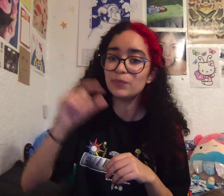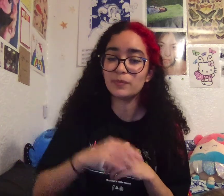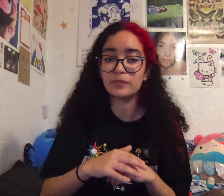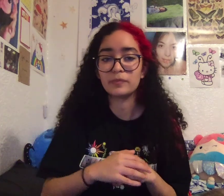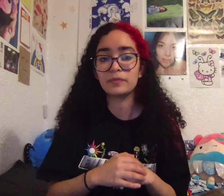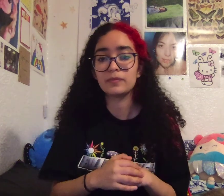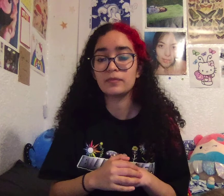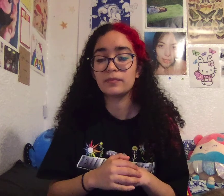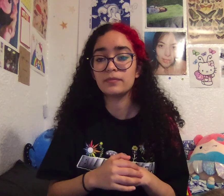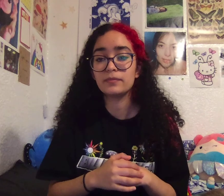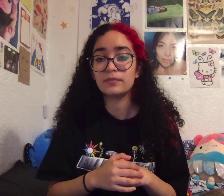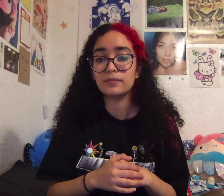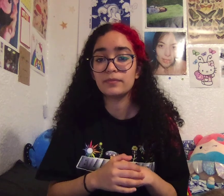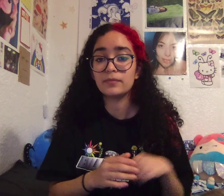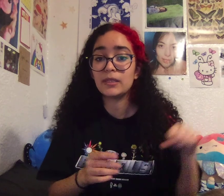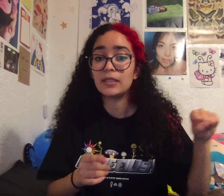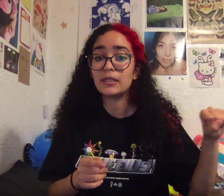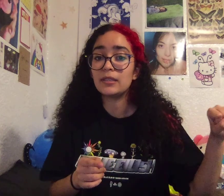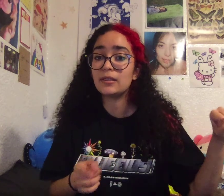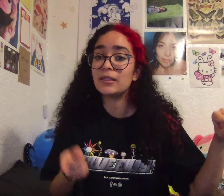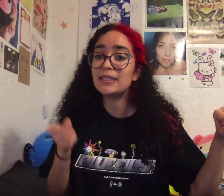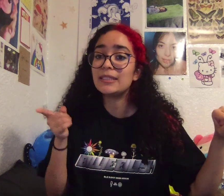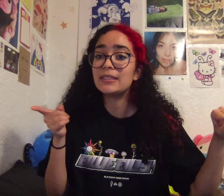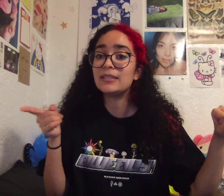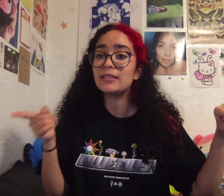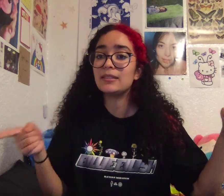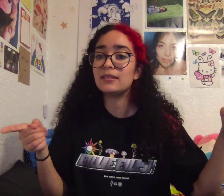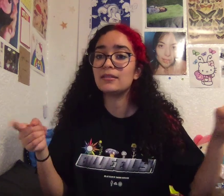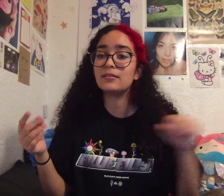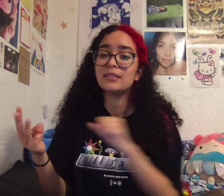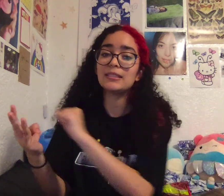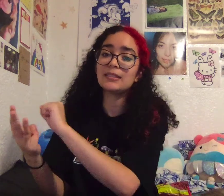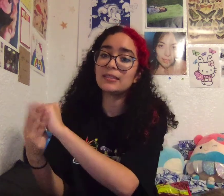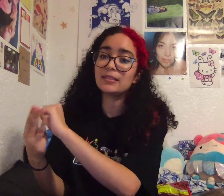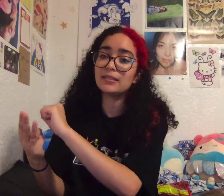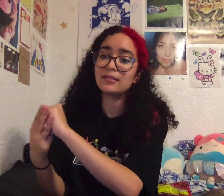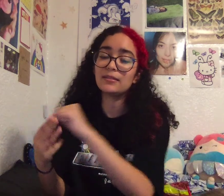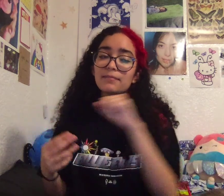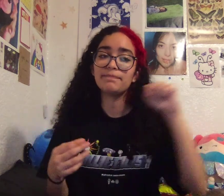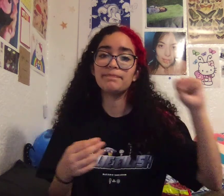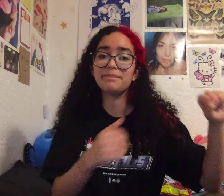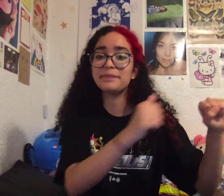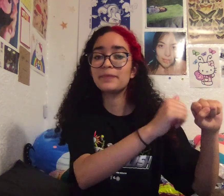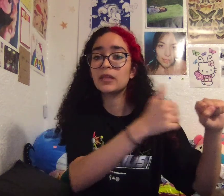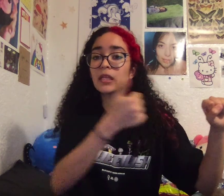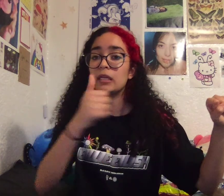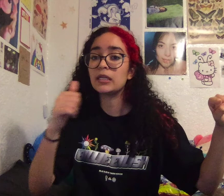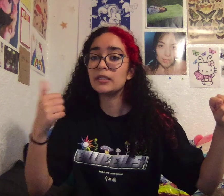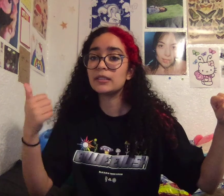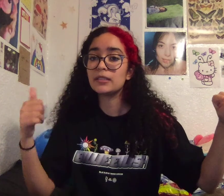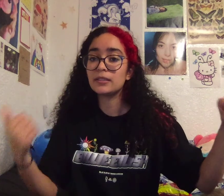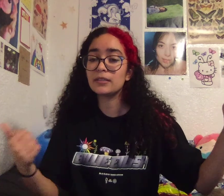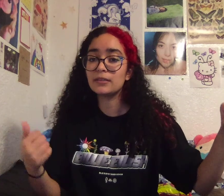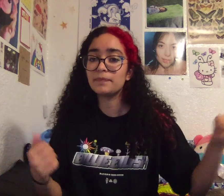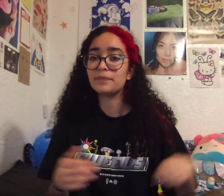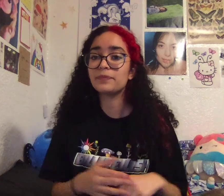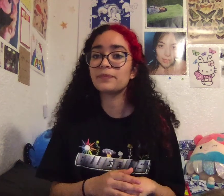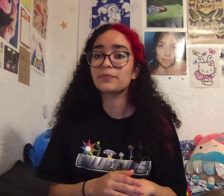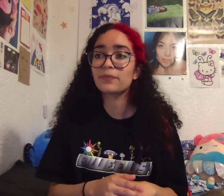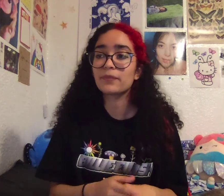Here's Neptune, the furthest planet from the sun. You have done such an amazing job with us